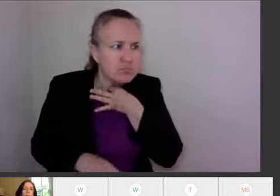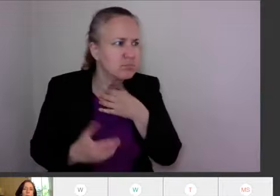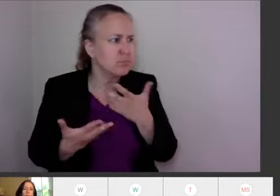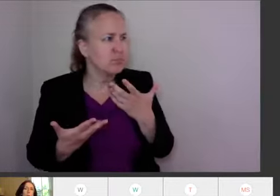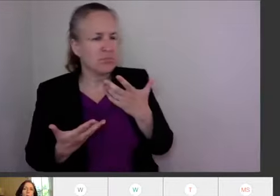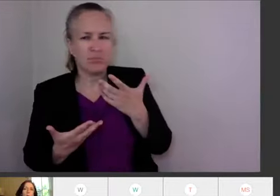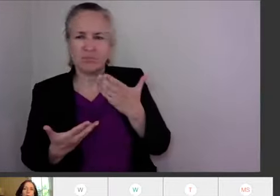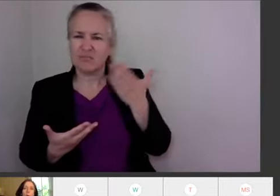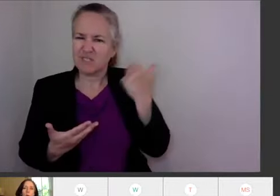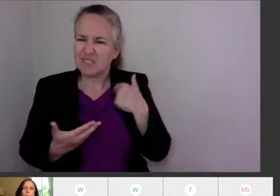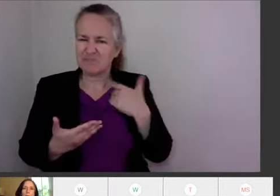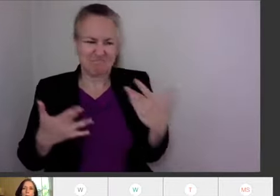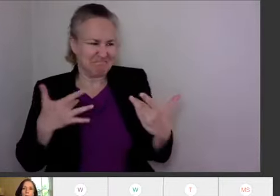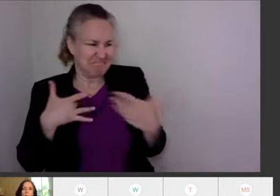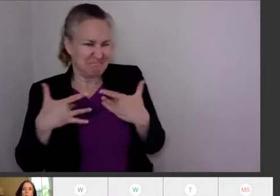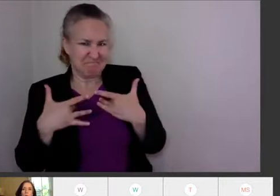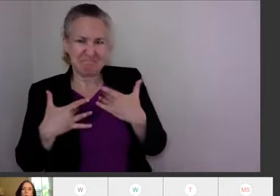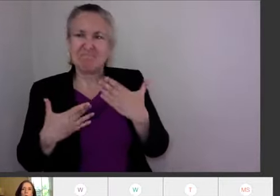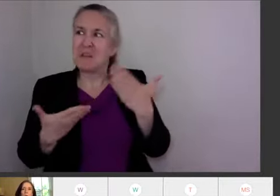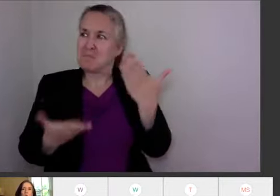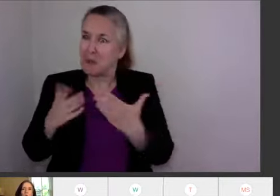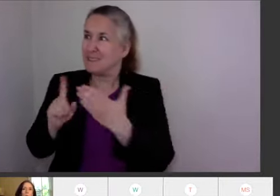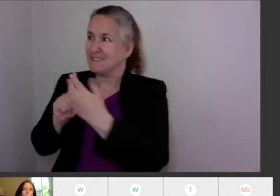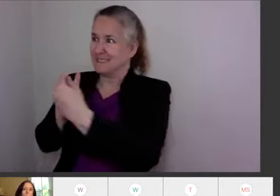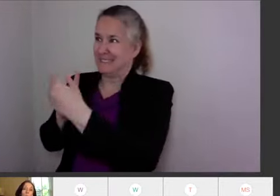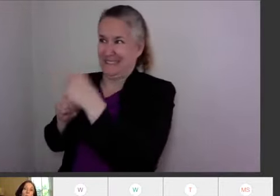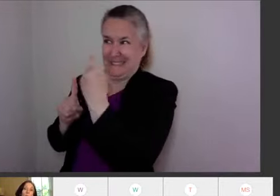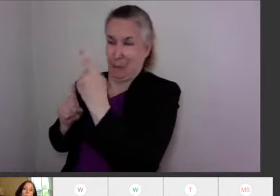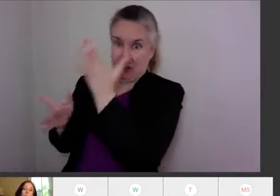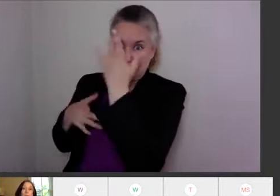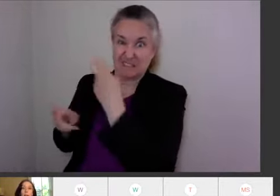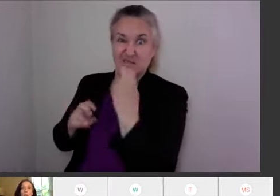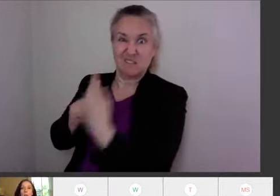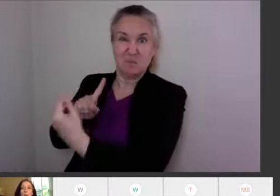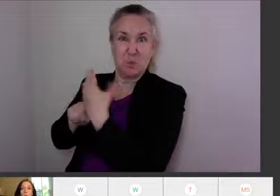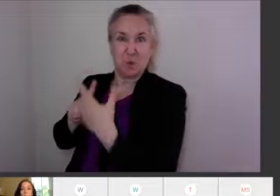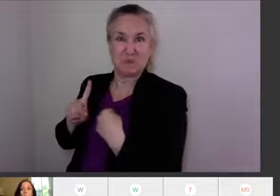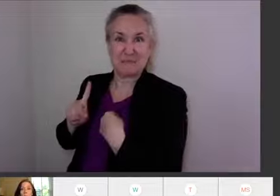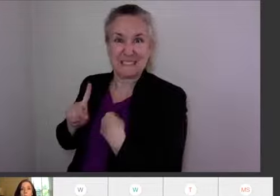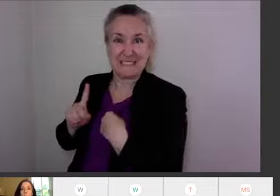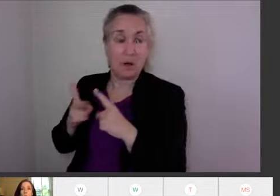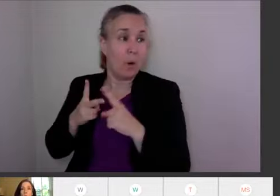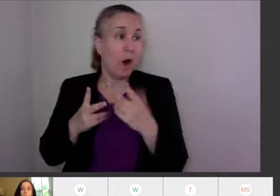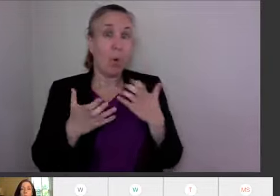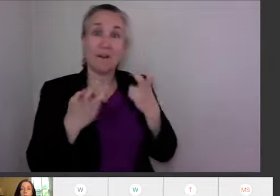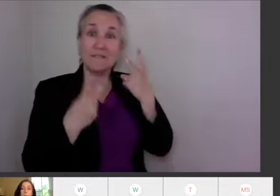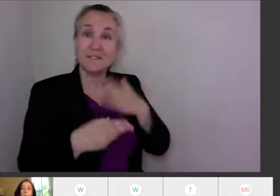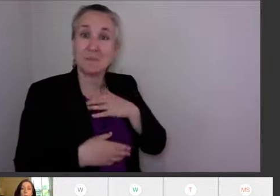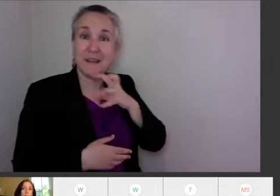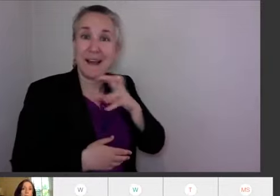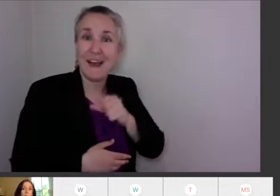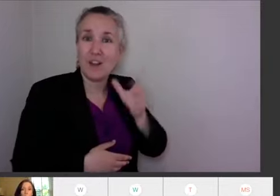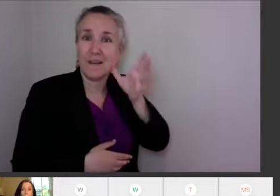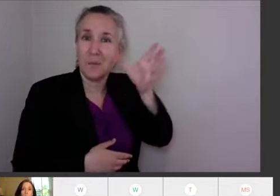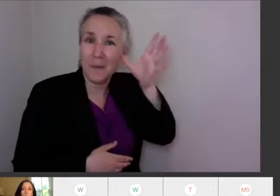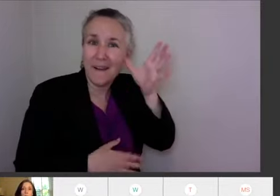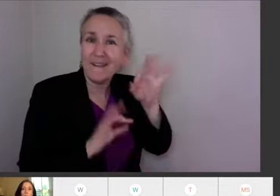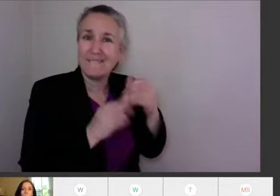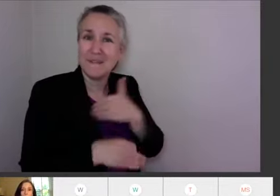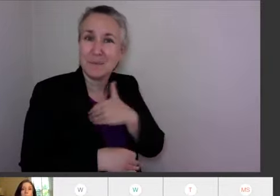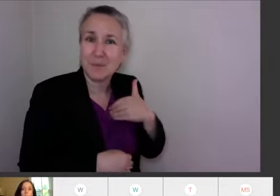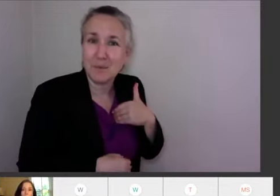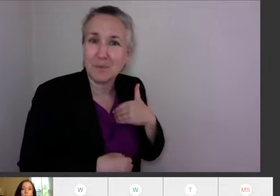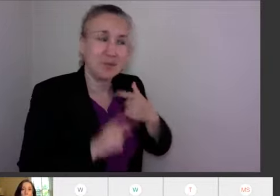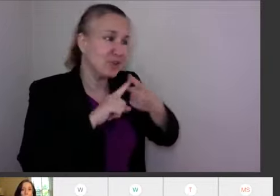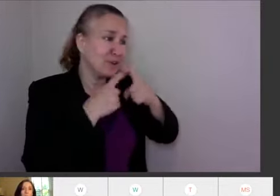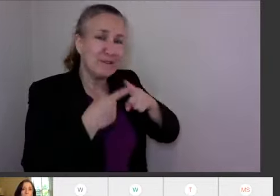because you're worried that you had an exposure, or maybe you want to visit an elderly relative or a friend or relative